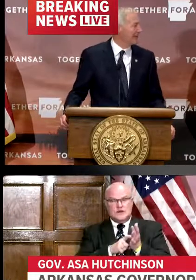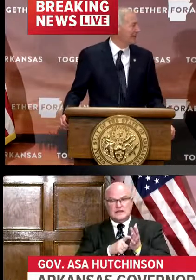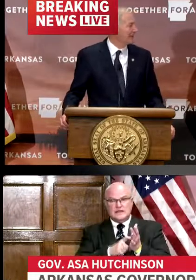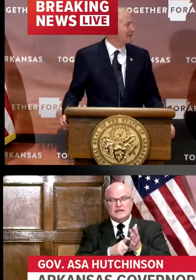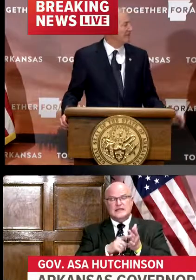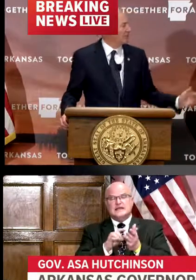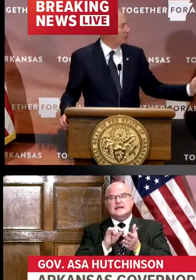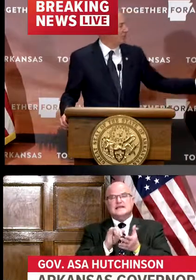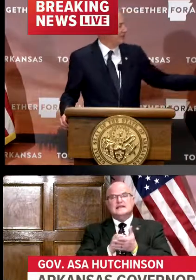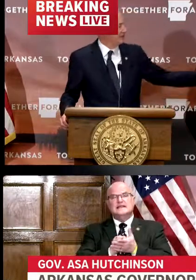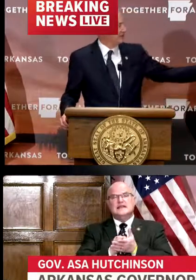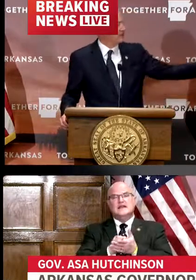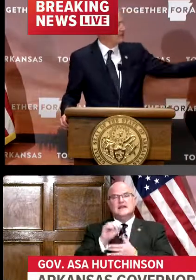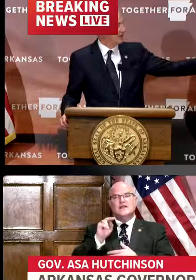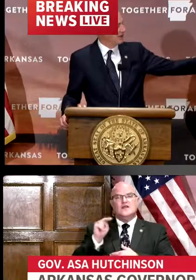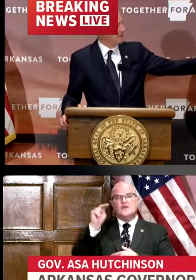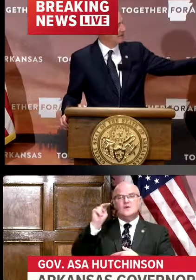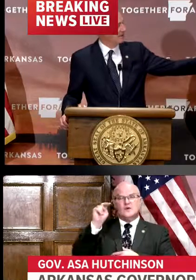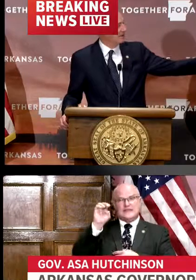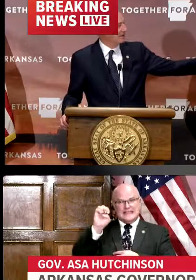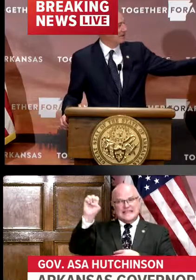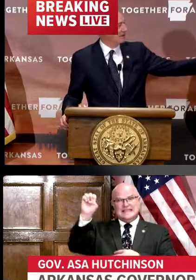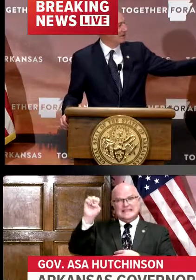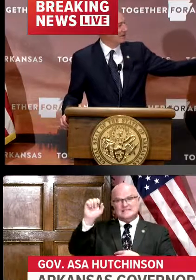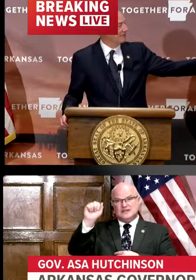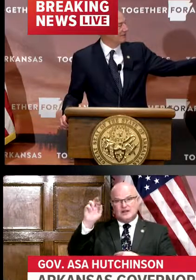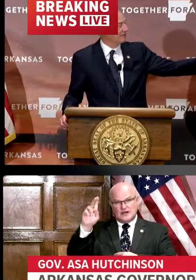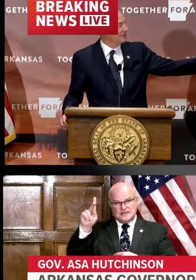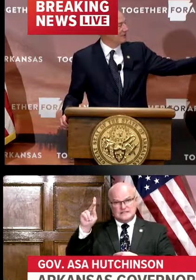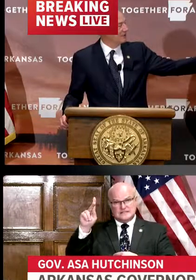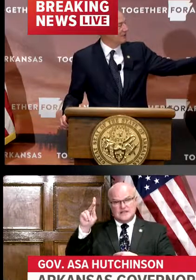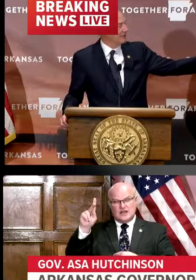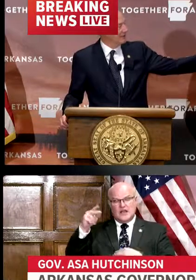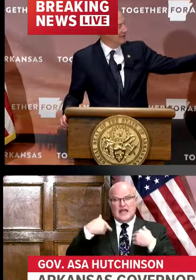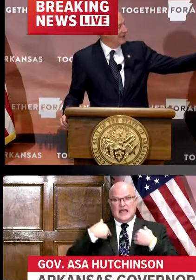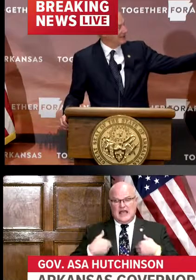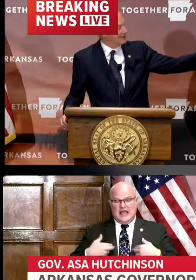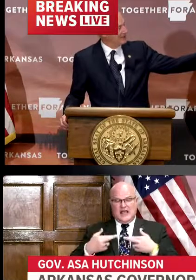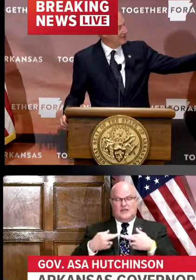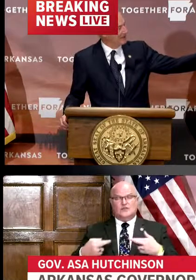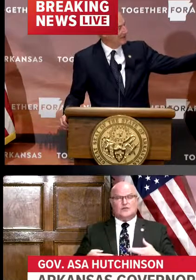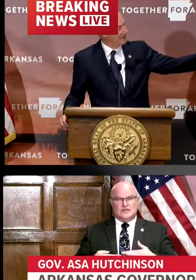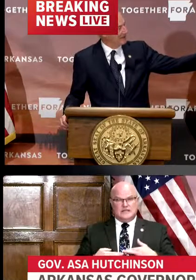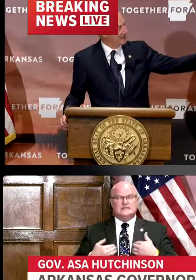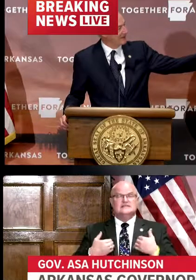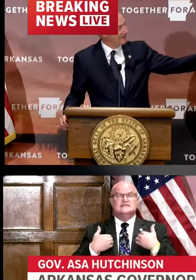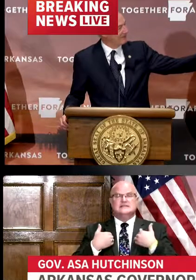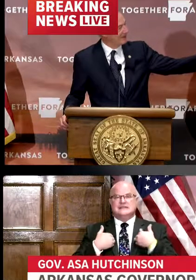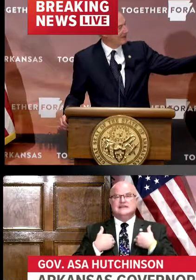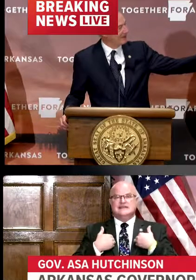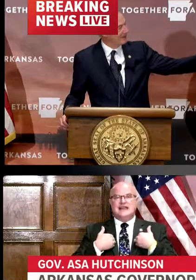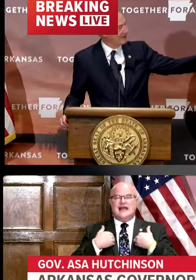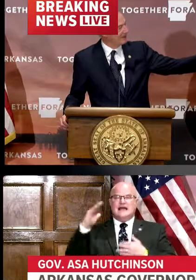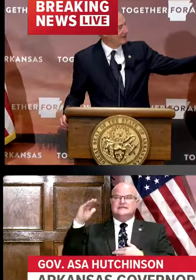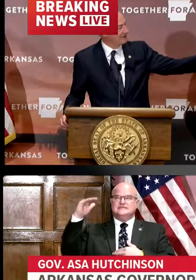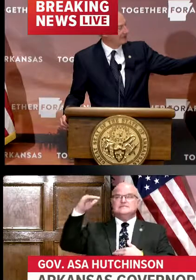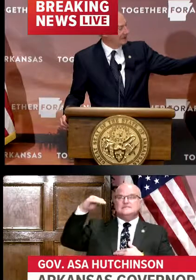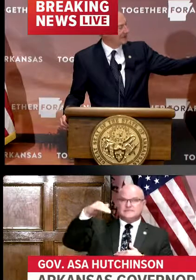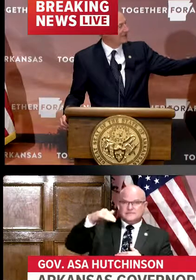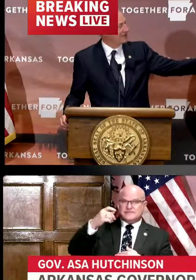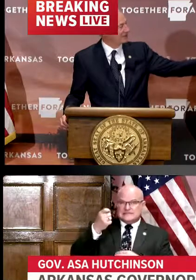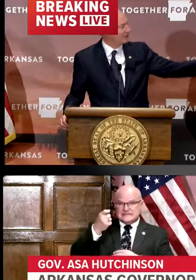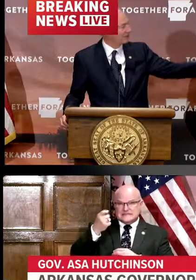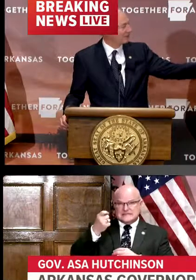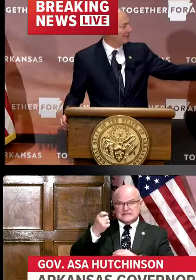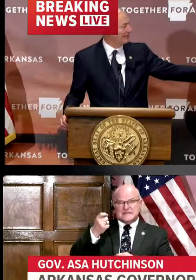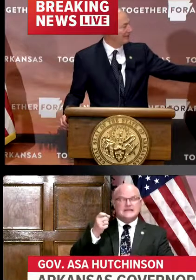is that the Northeast Arkansas health region has come down a